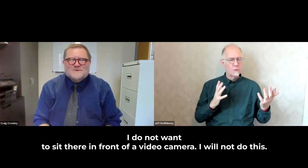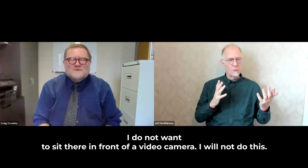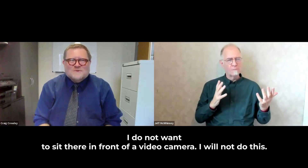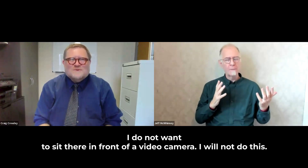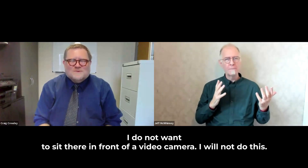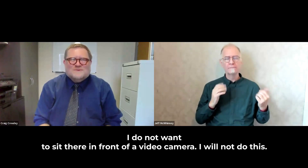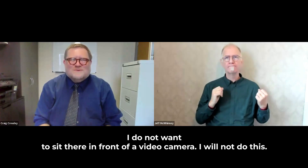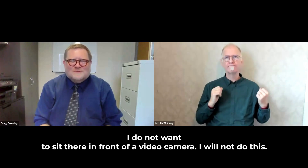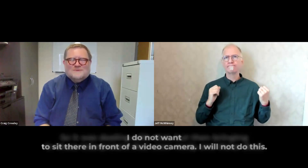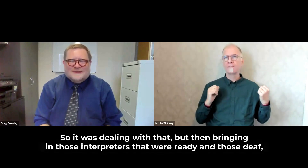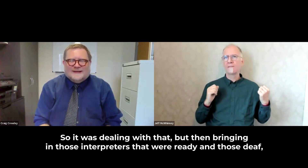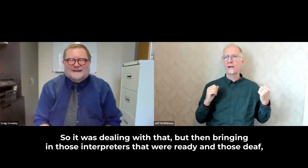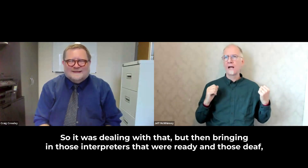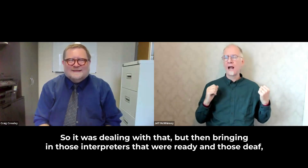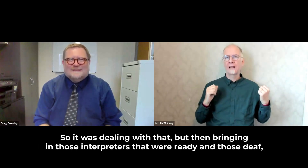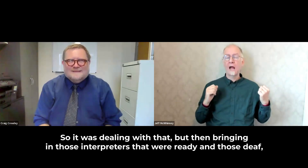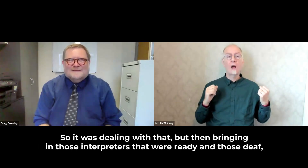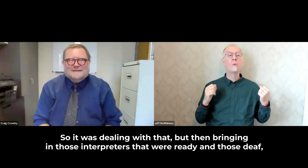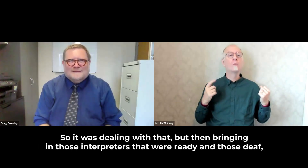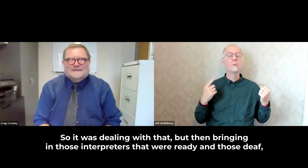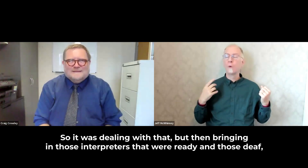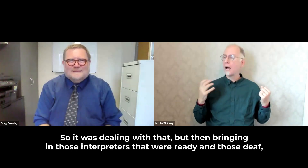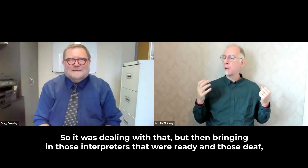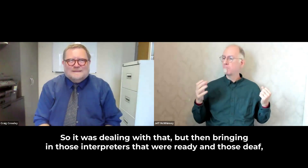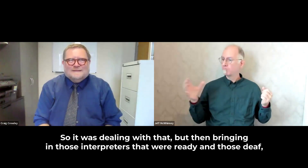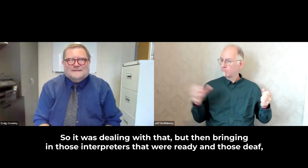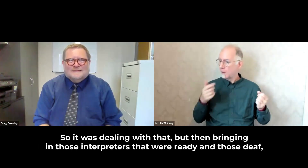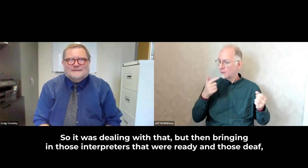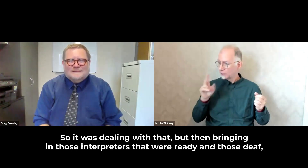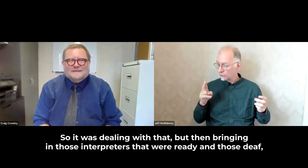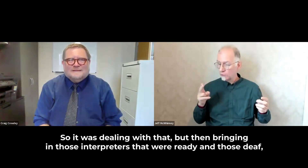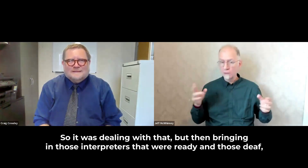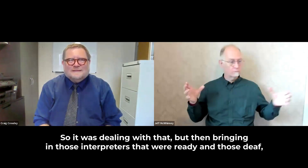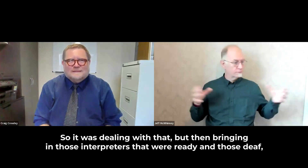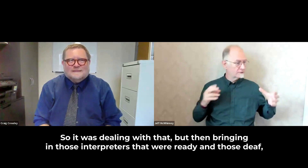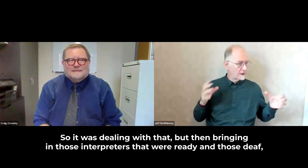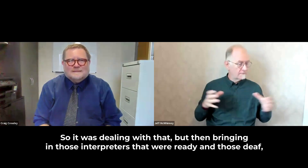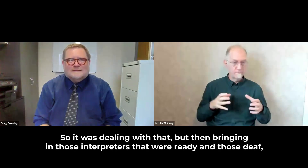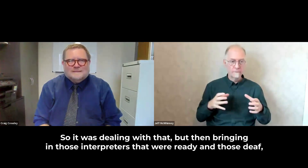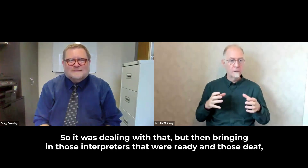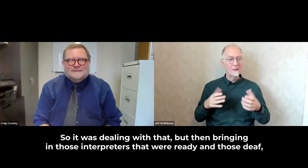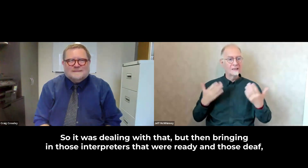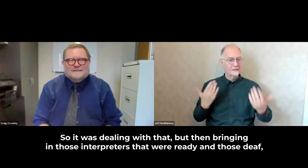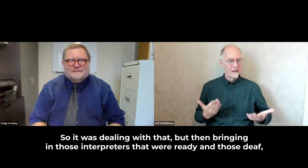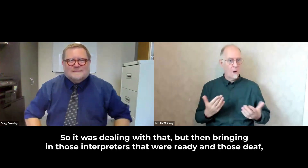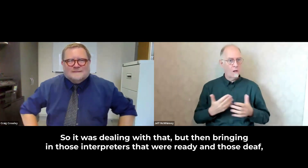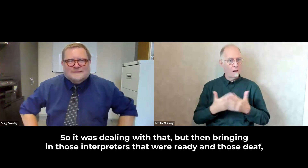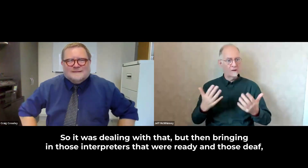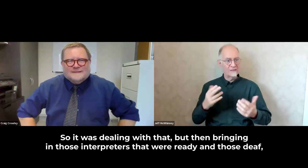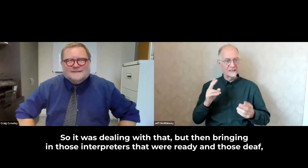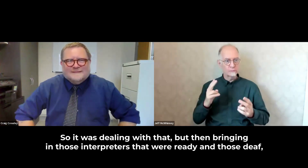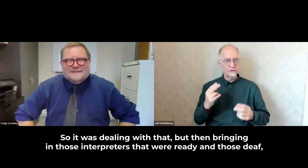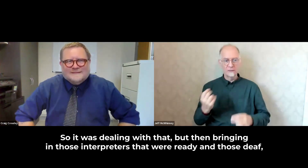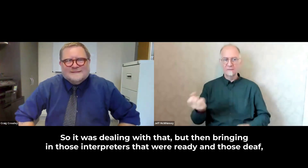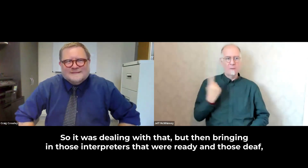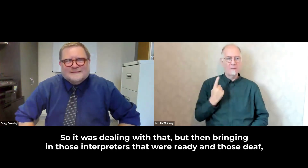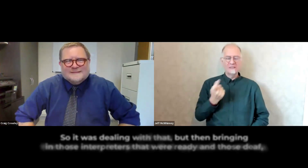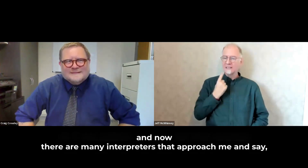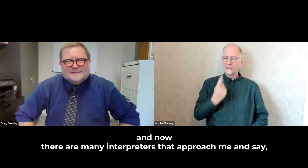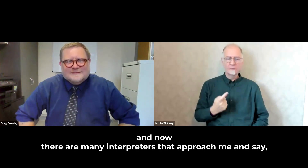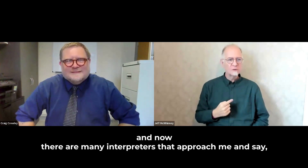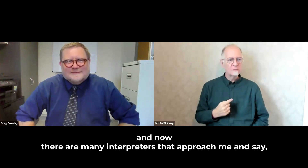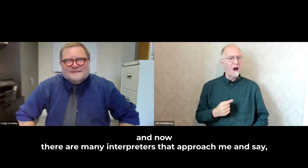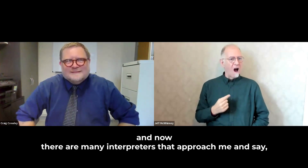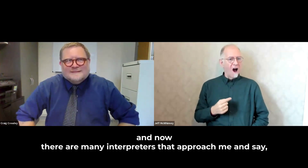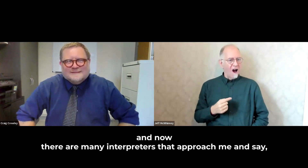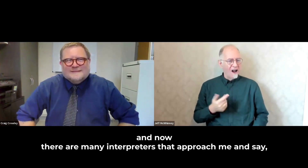not do that. So it was dealing with that. But then bringing in those interpreters that were, and those deaf, and